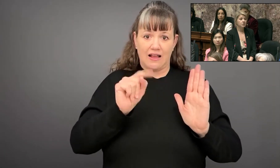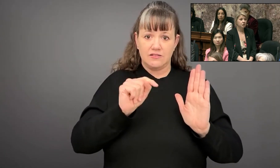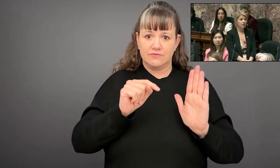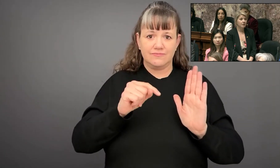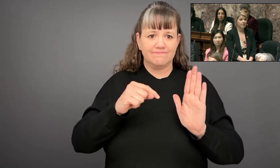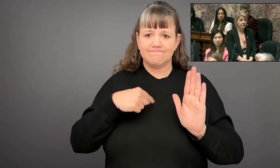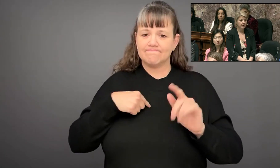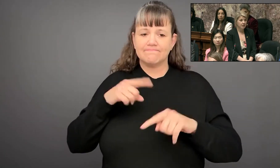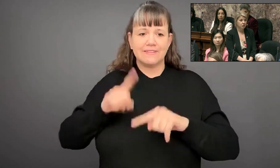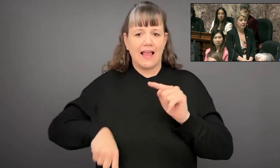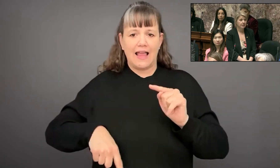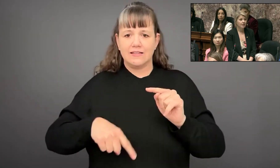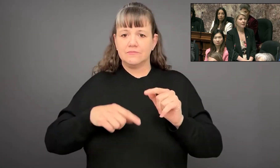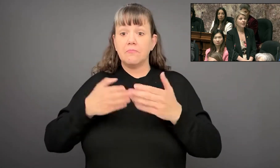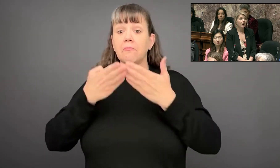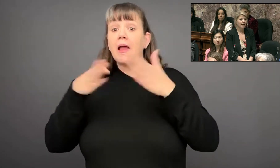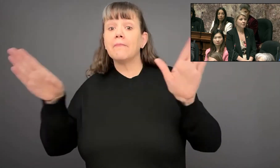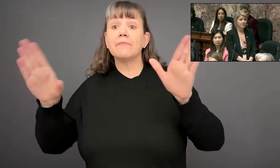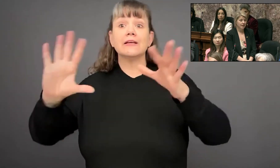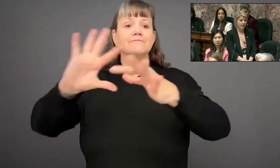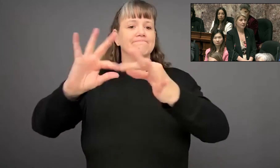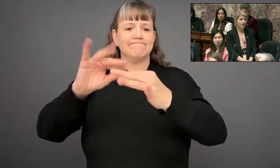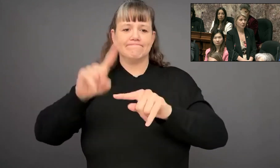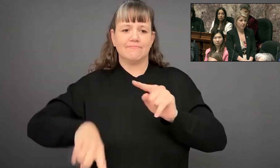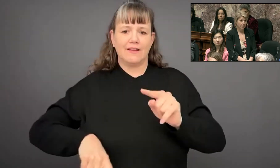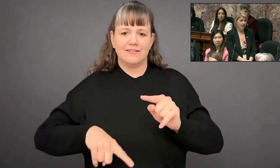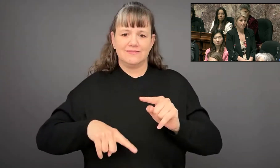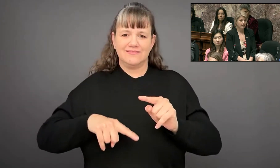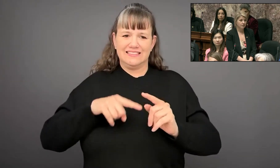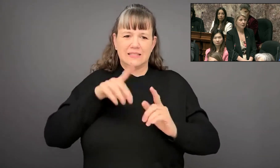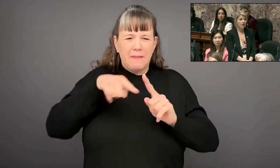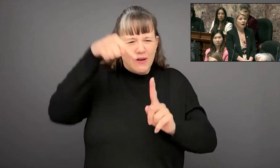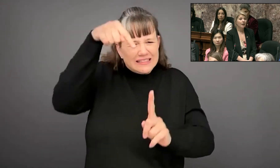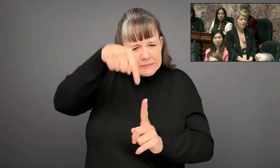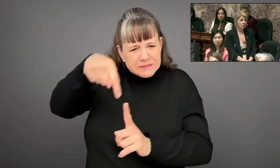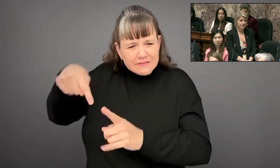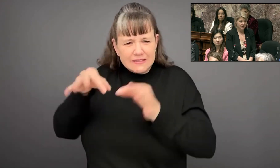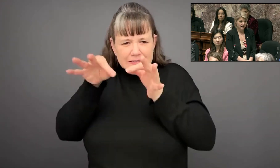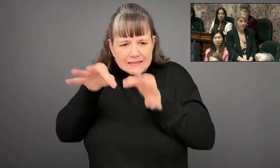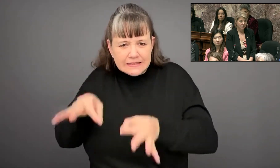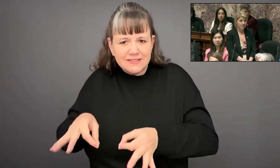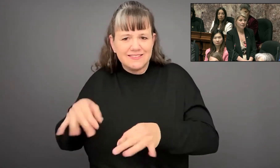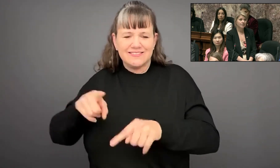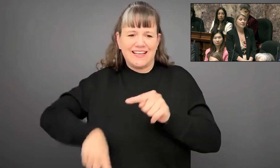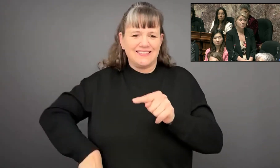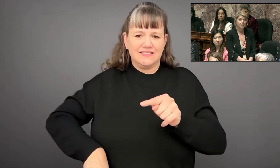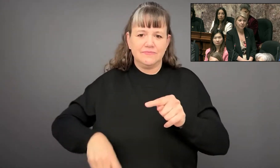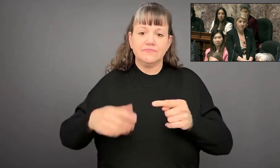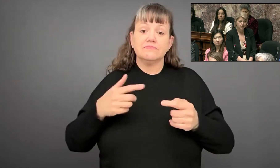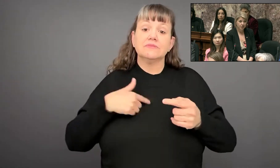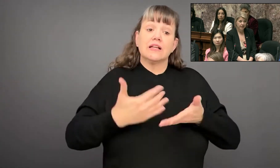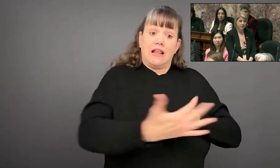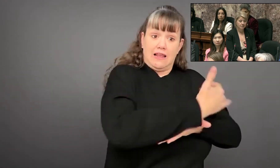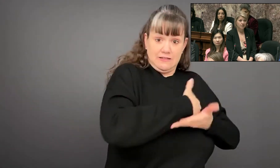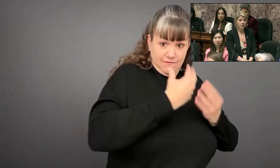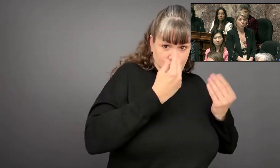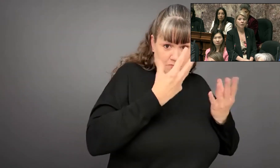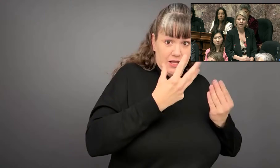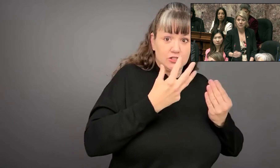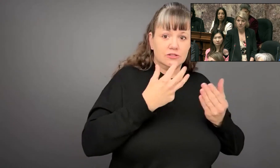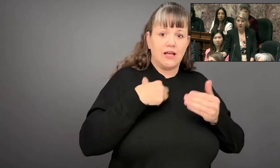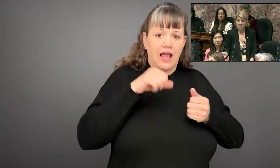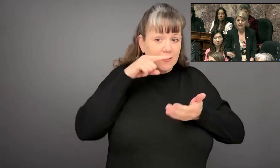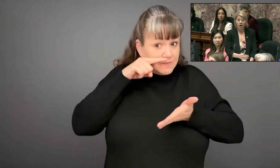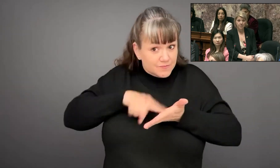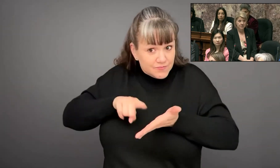publicly share information that I obtain under that act. I understand that this is frustrating. When